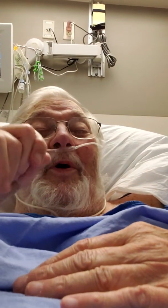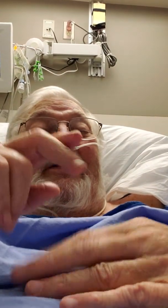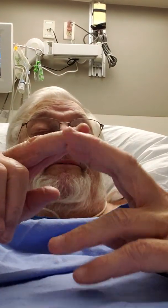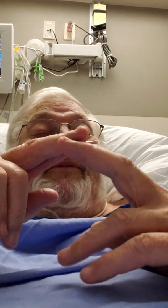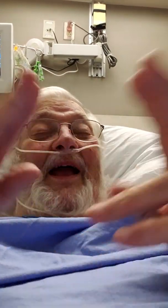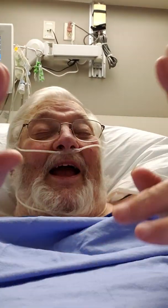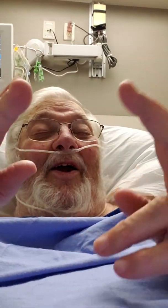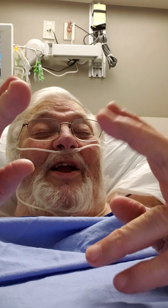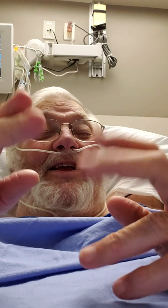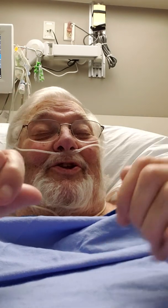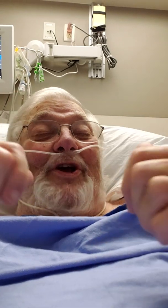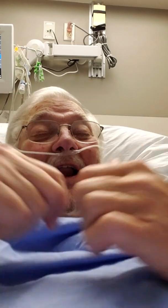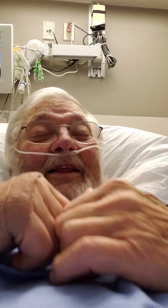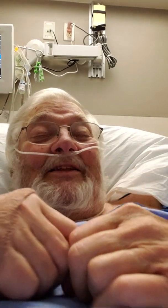a very sad.